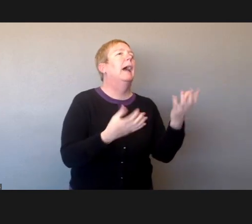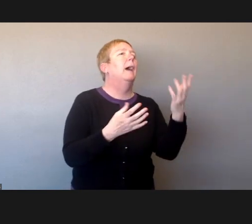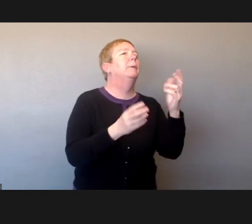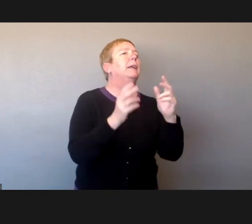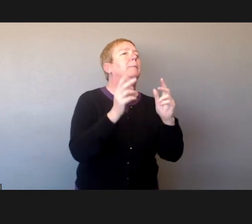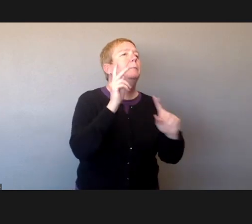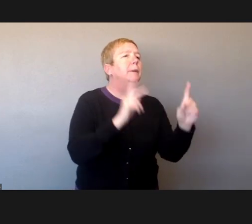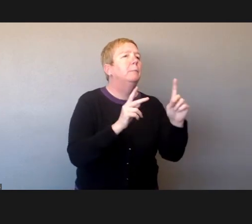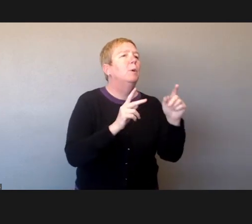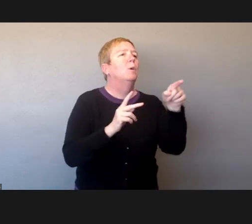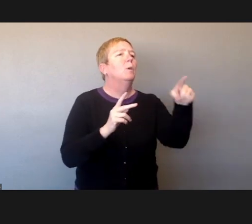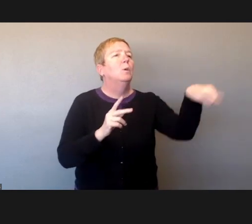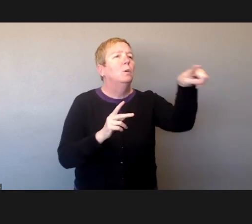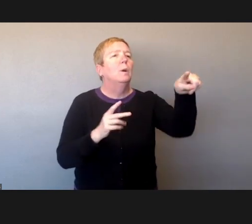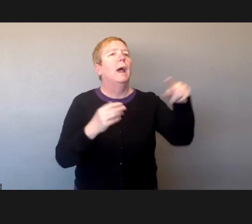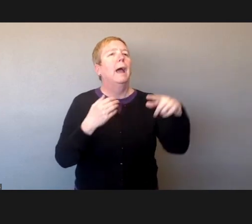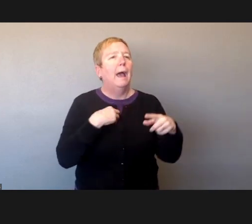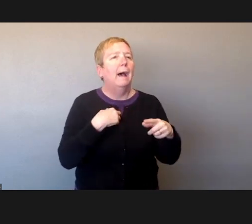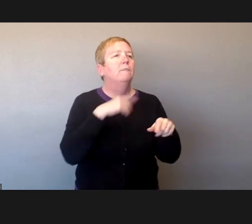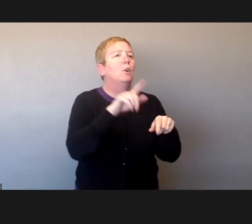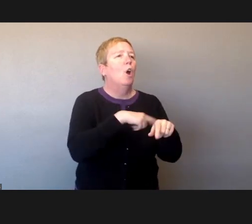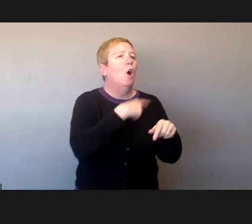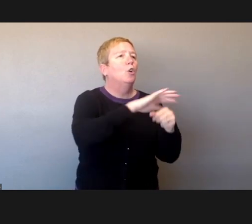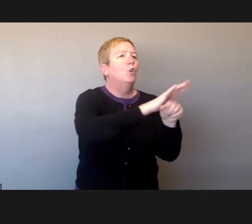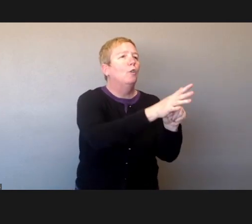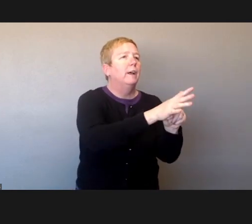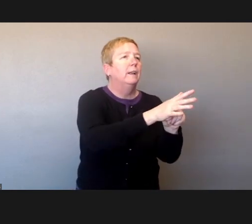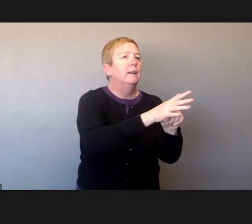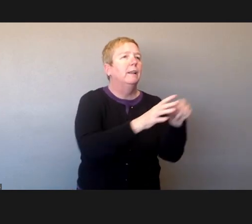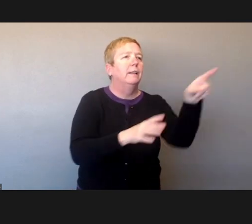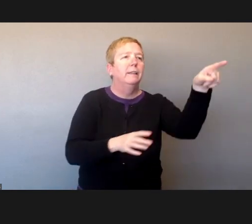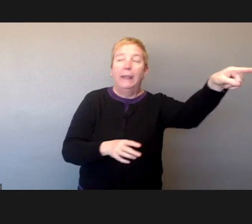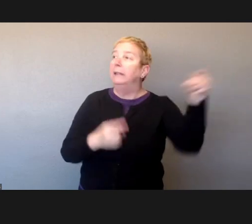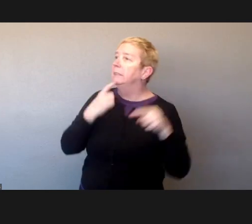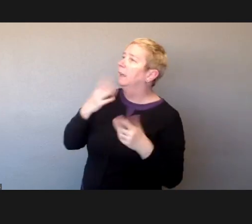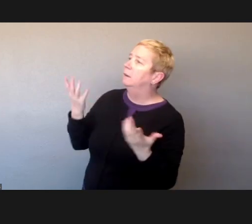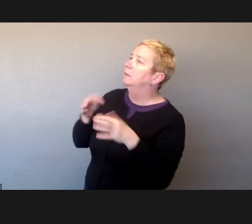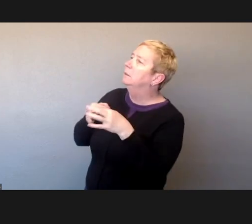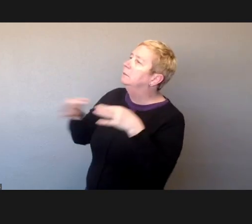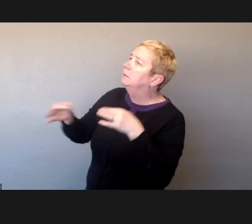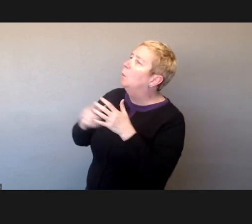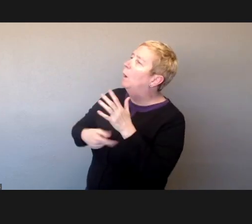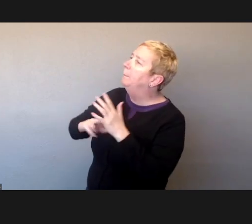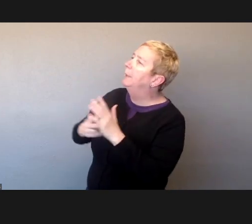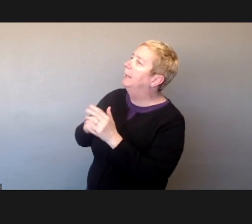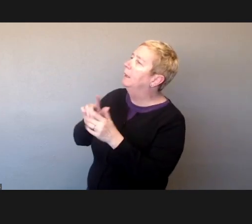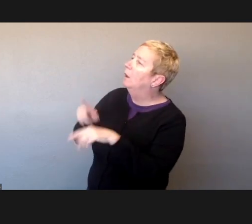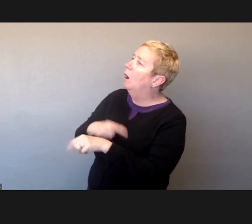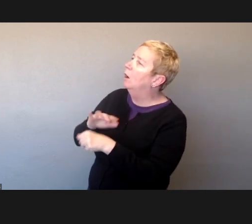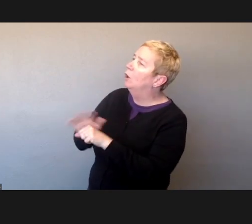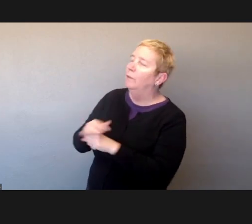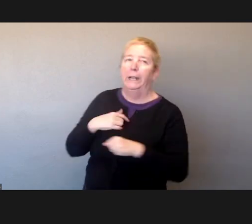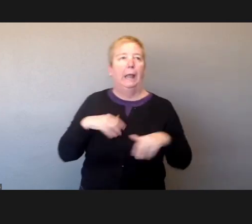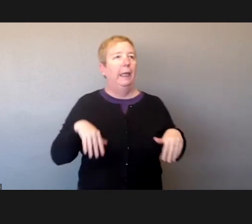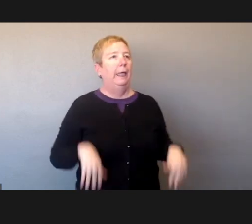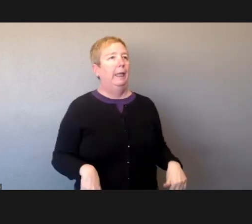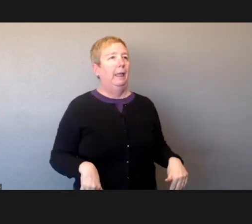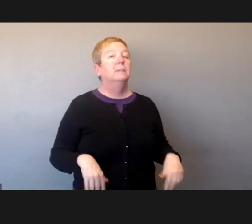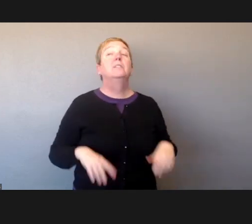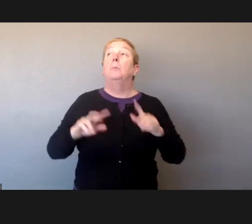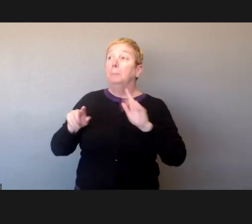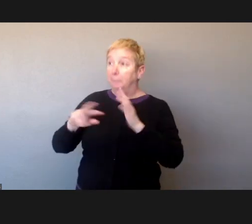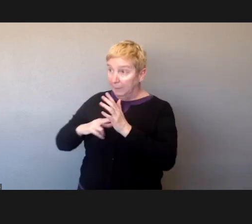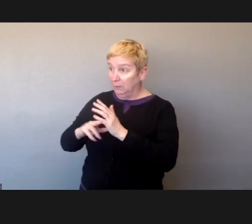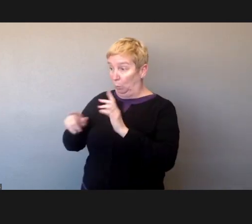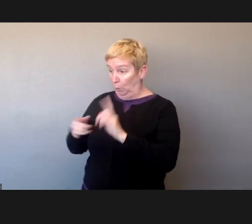treating when there's no definition for long COVID. But when we get to that point where the disease is defined, then there will